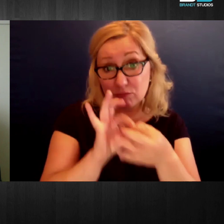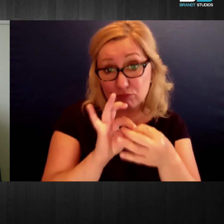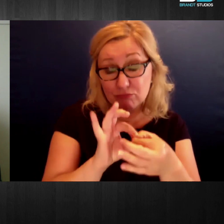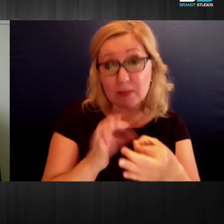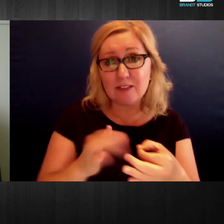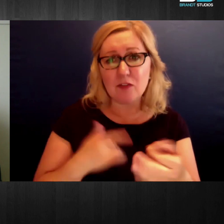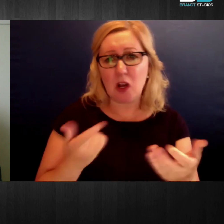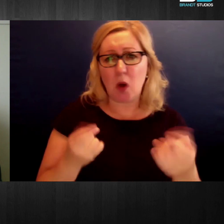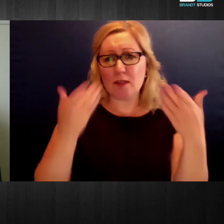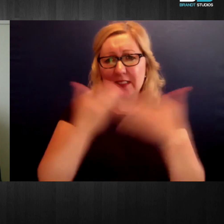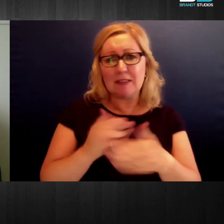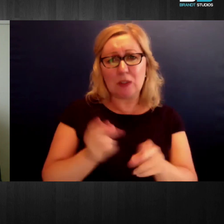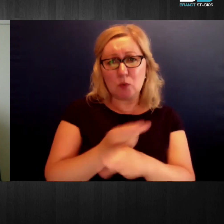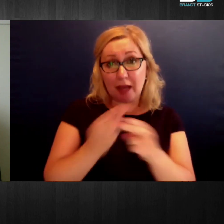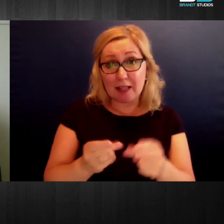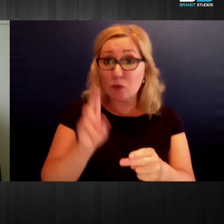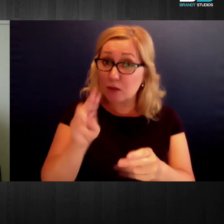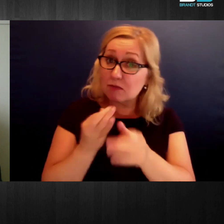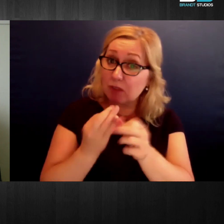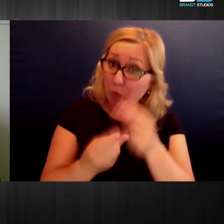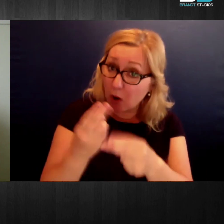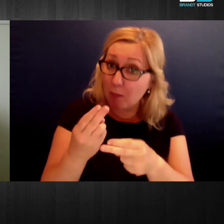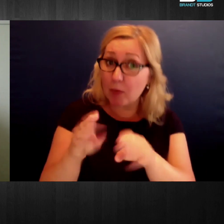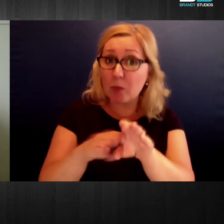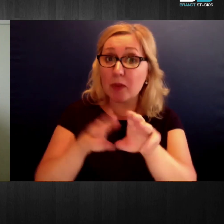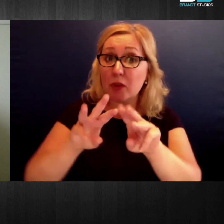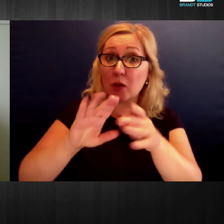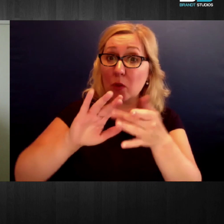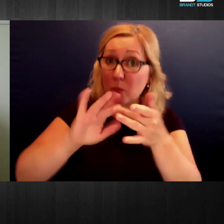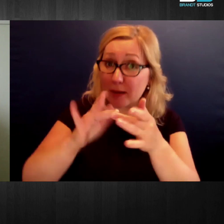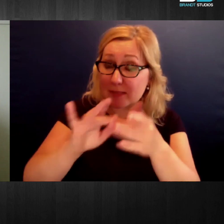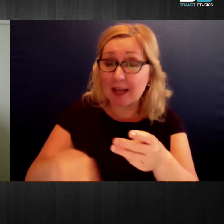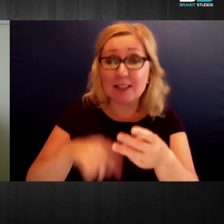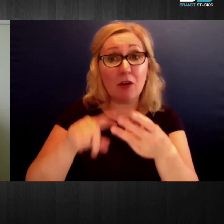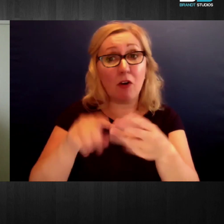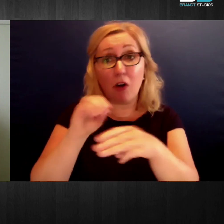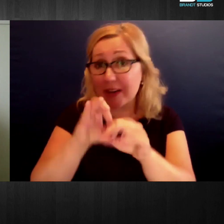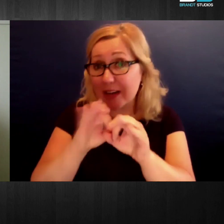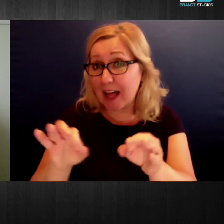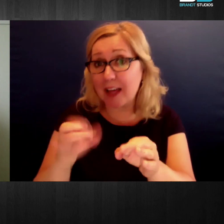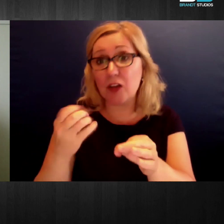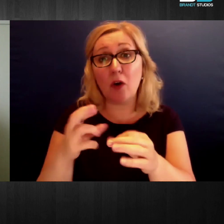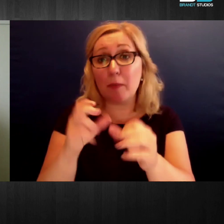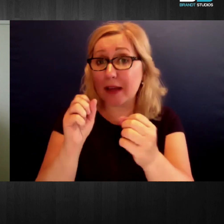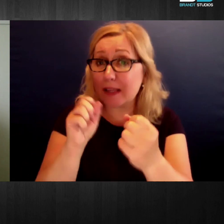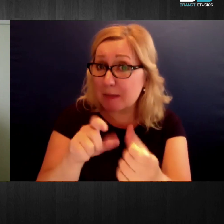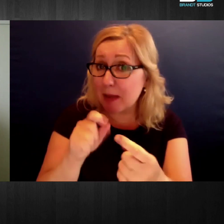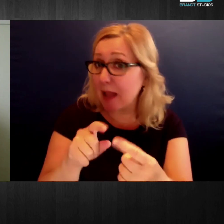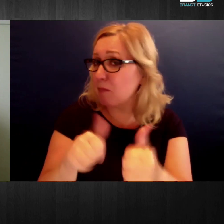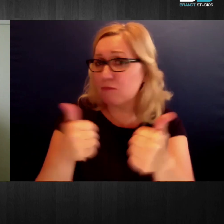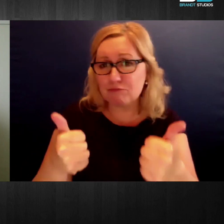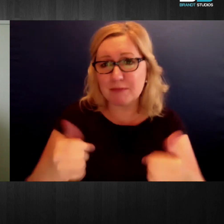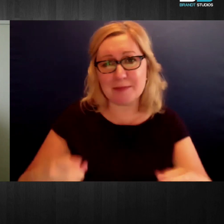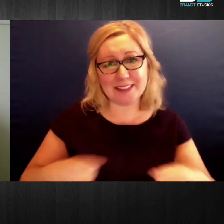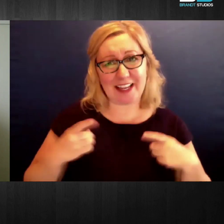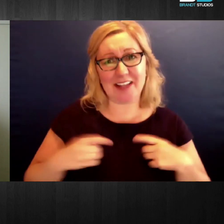all talk more. We're delighted to keep the conversations going. So I'm really excited about this week's conversation.